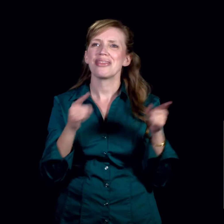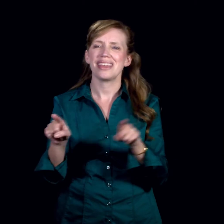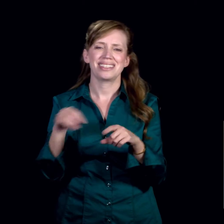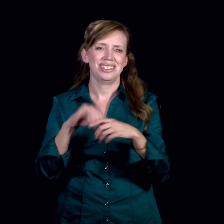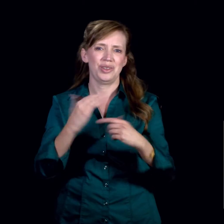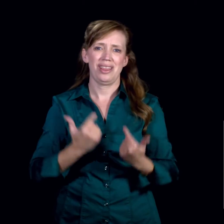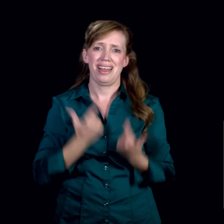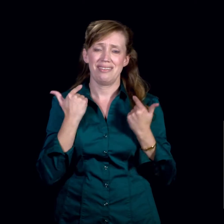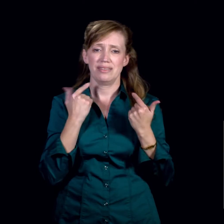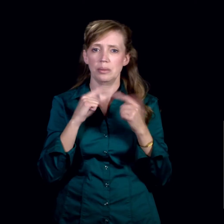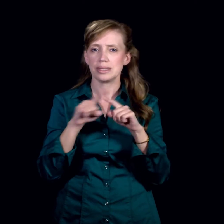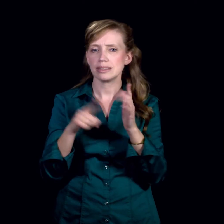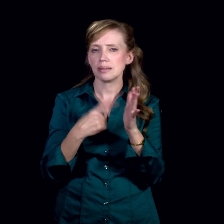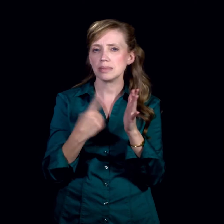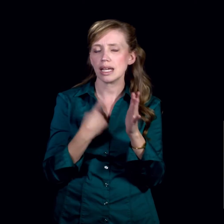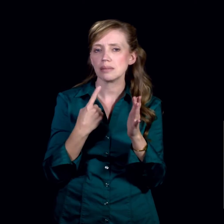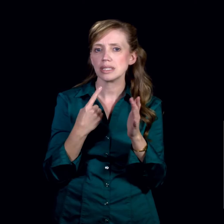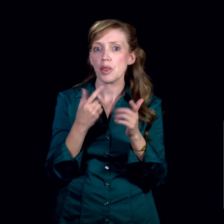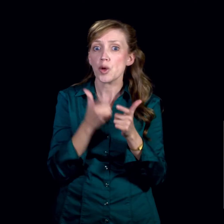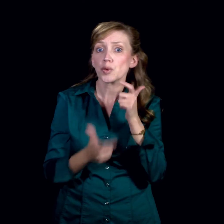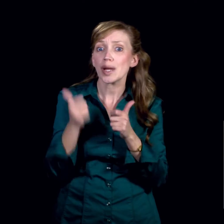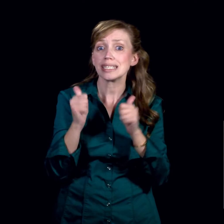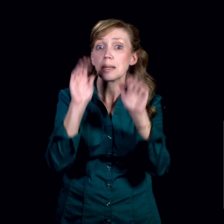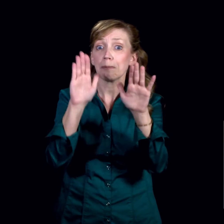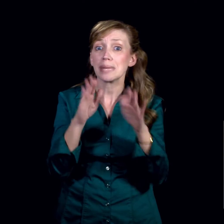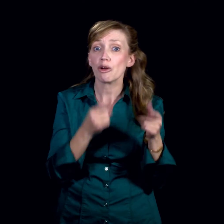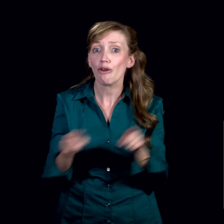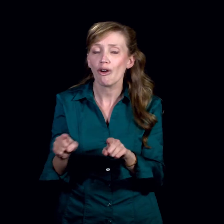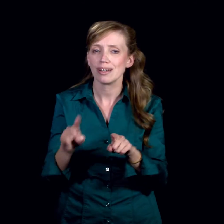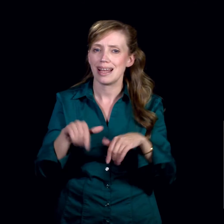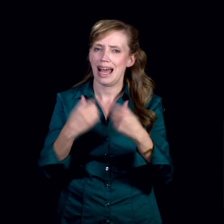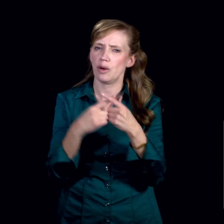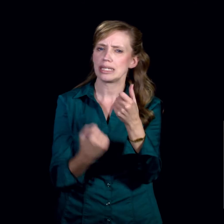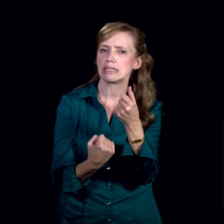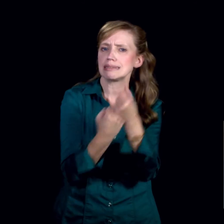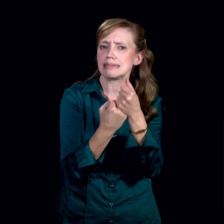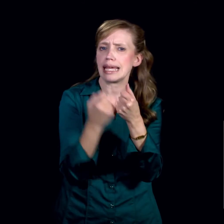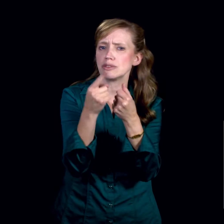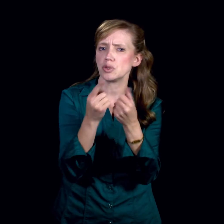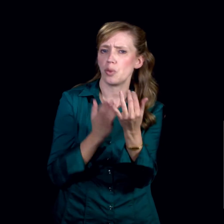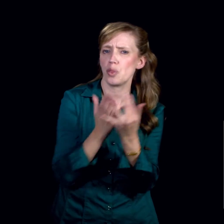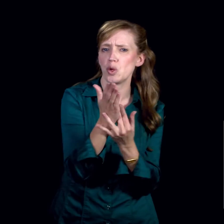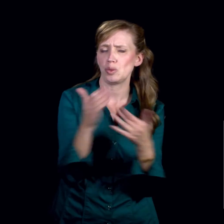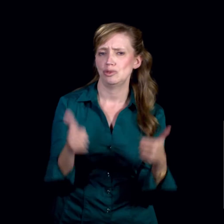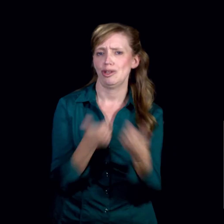but sometimes the greater miracle is in the way He sustains you in the midst of a